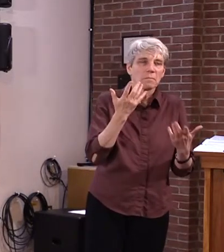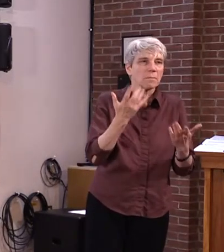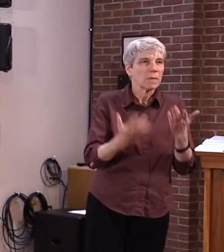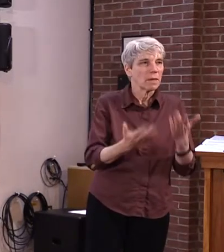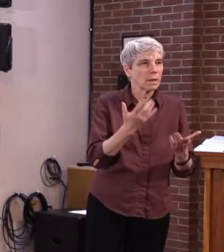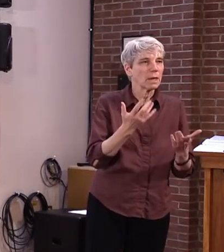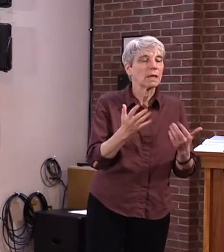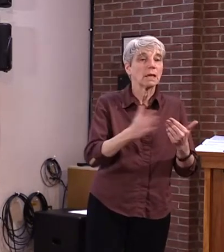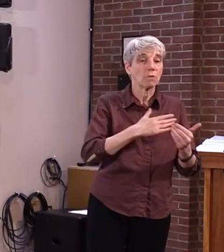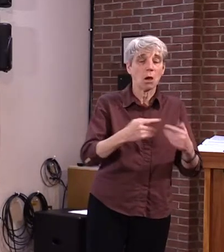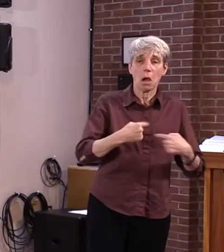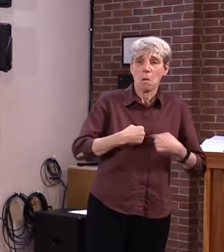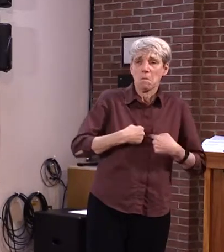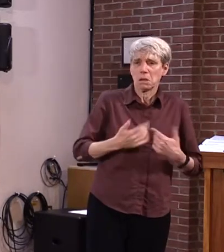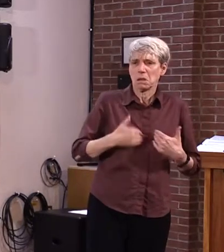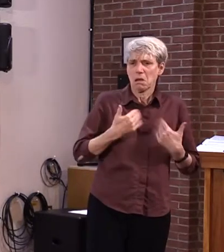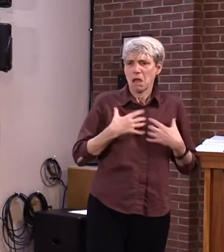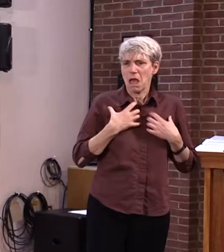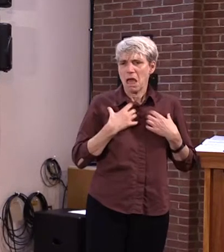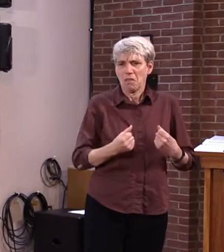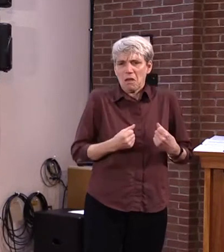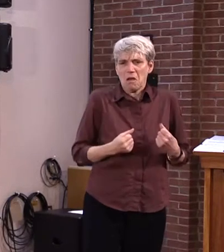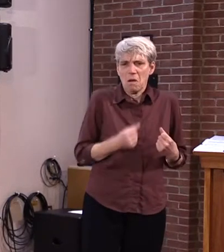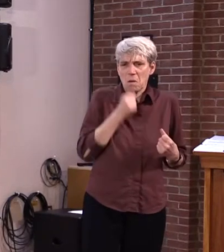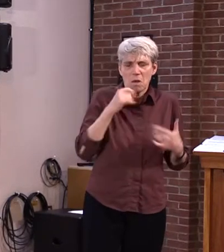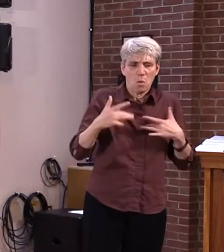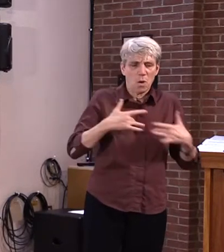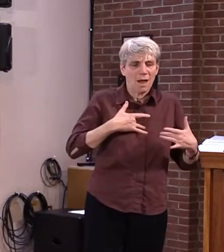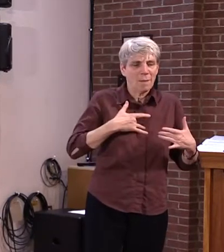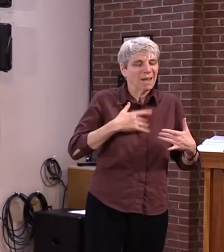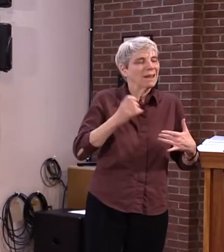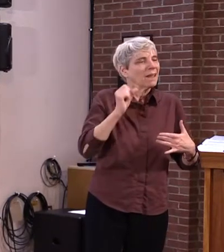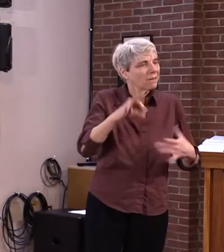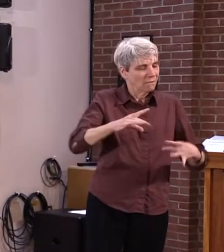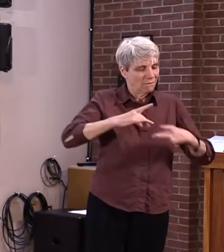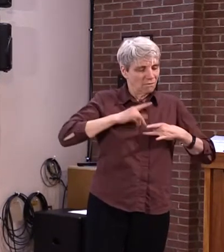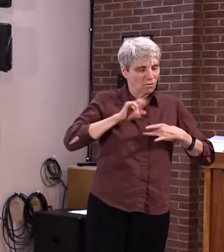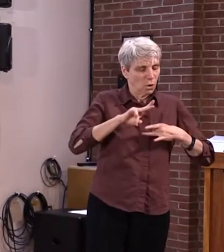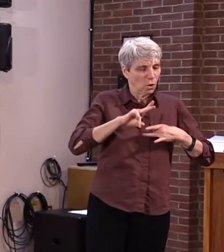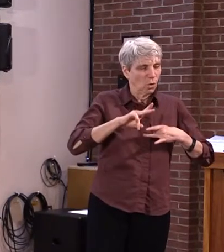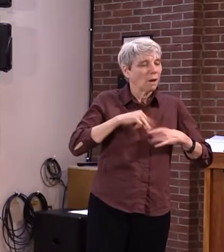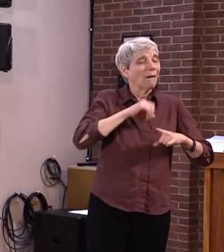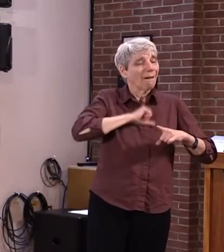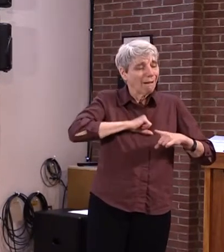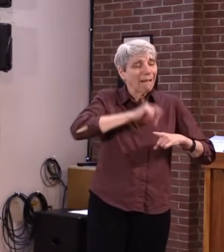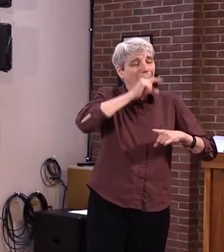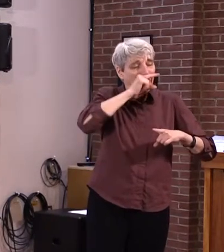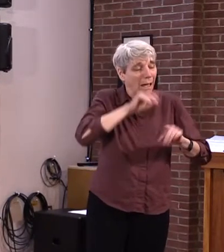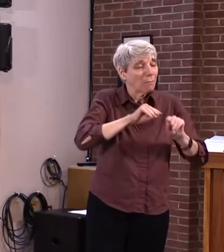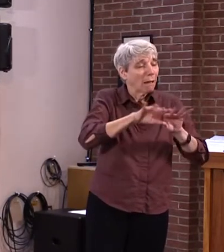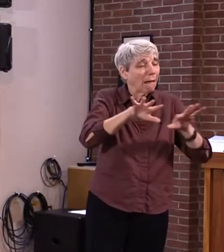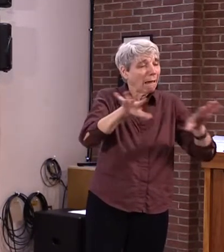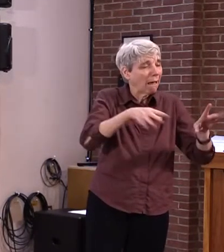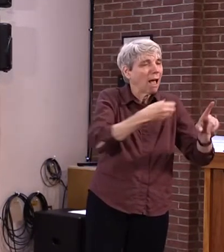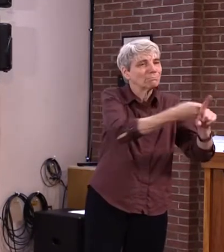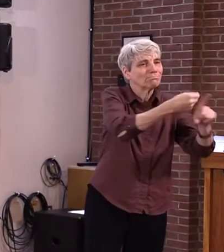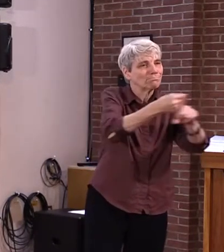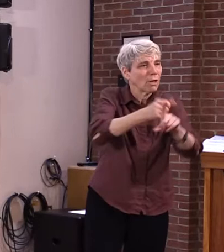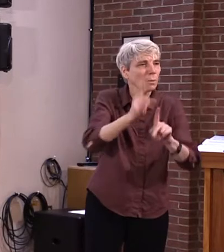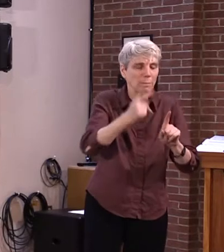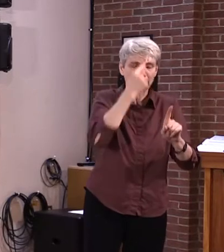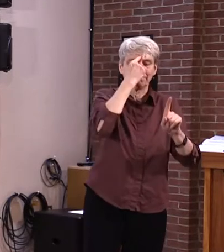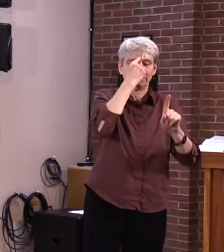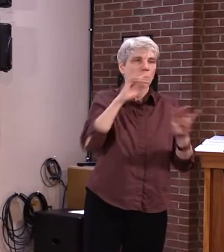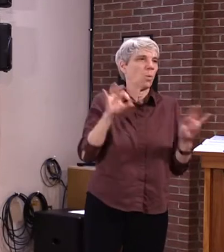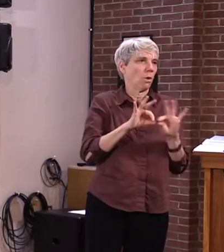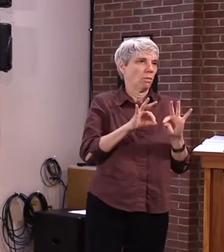you certainly can spread the virus to others that might. So it's important really for everyone to get vaccinated. So just a reminder for those that